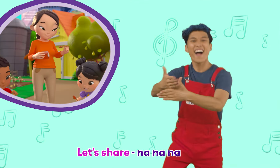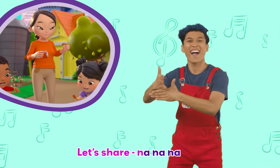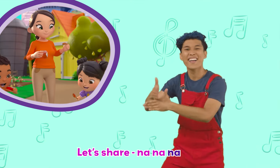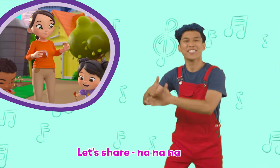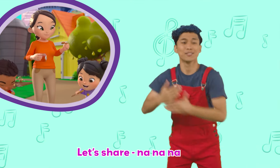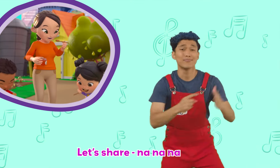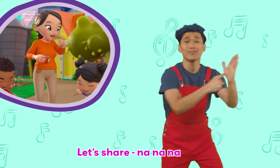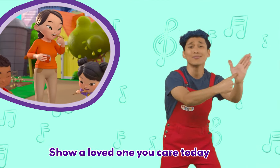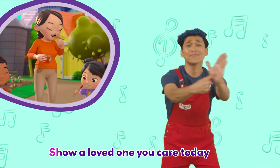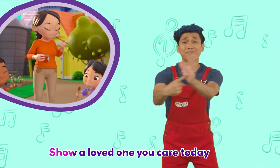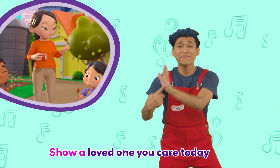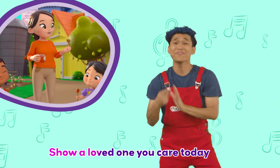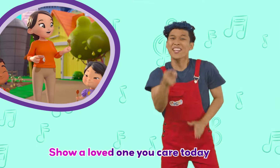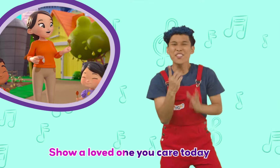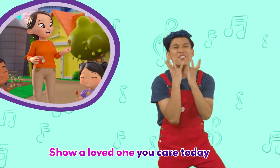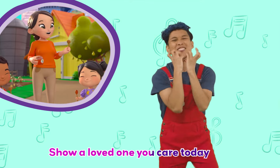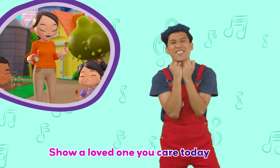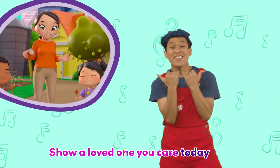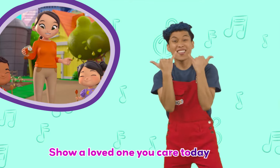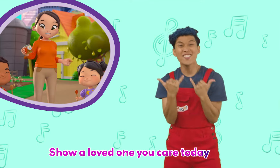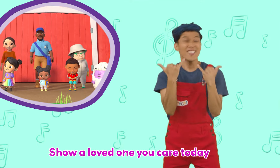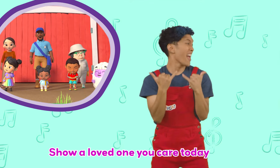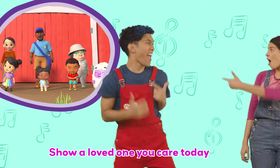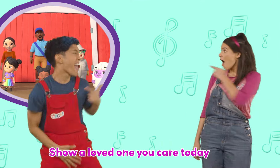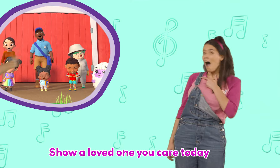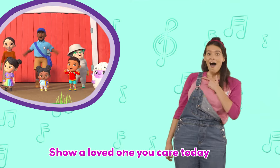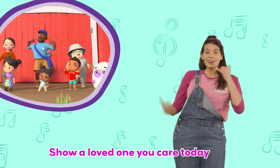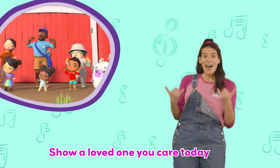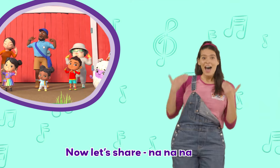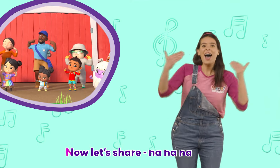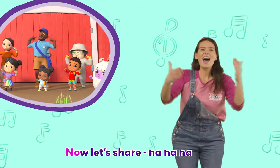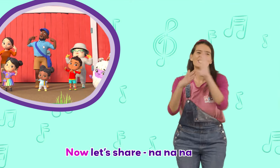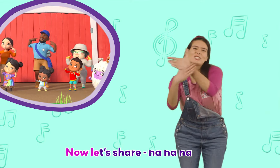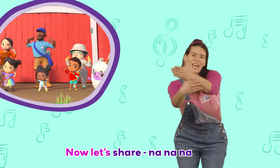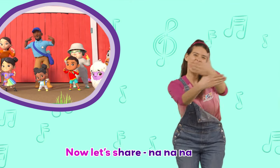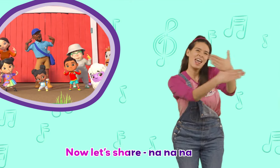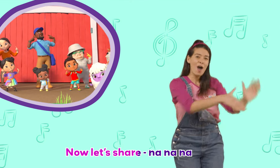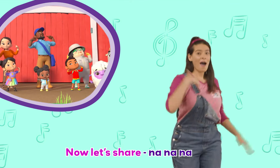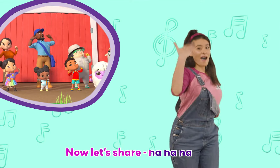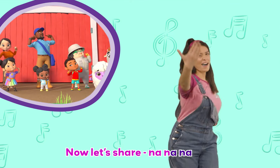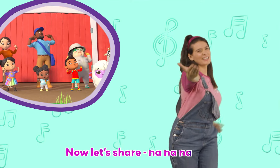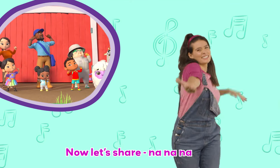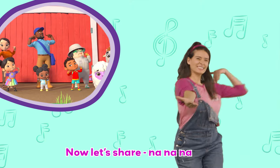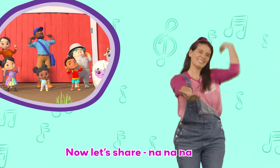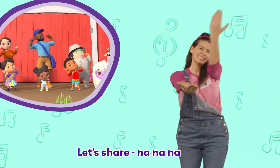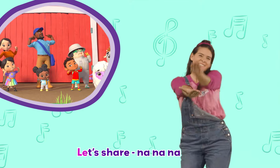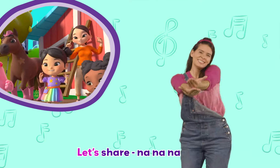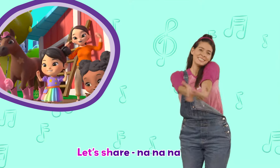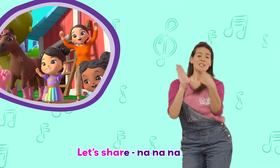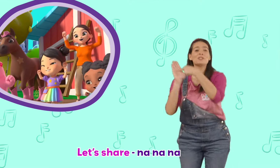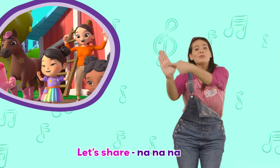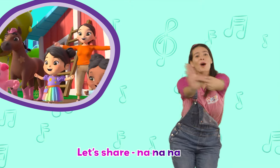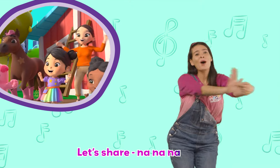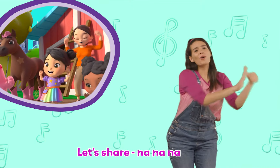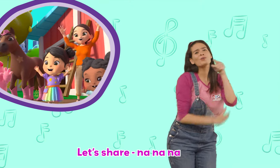let's share. Na na na. Show a loved one you care today. Now let's share. Na na na. Let's